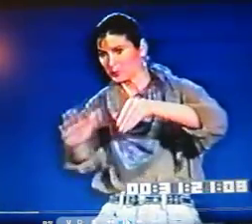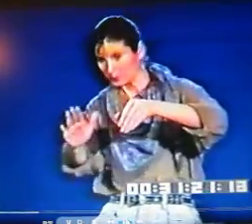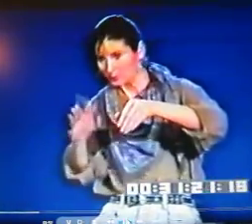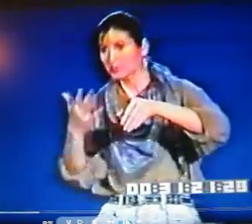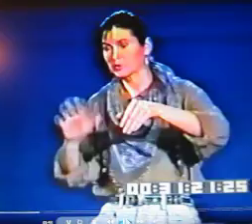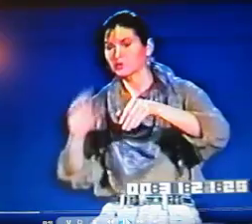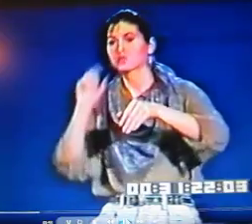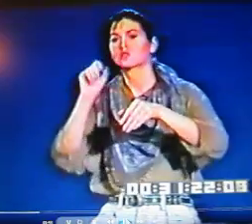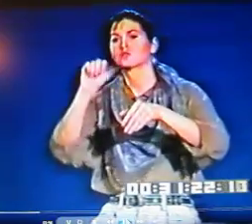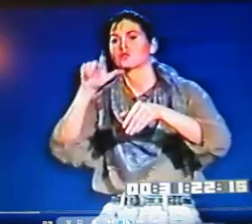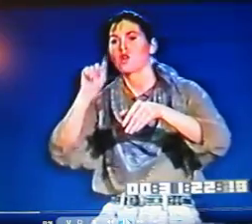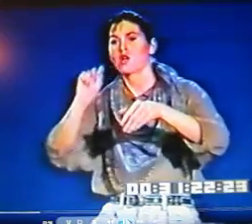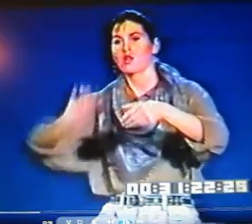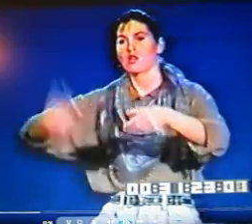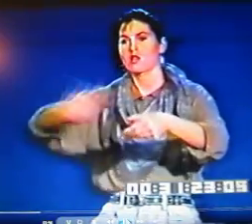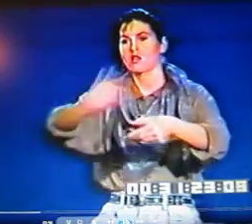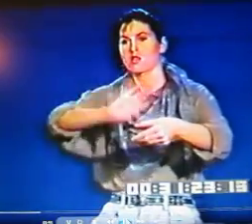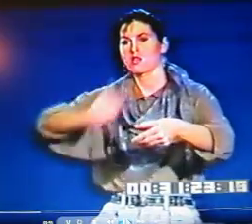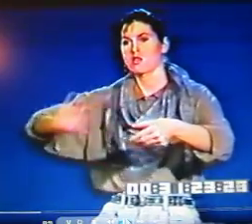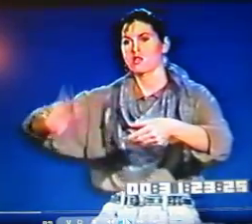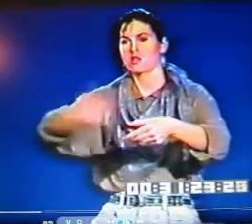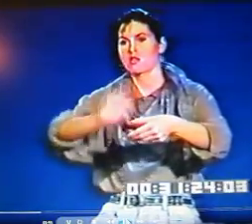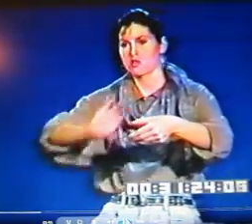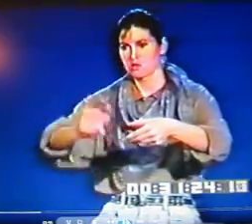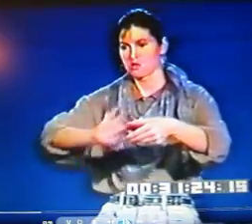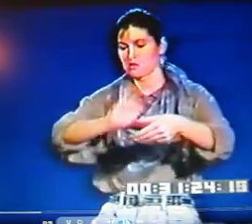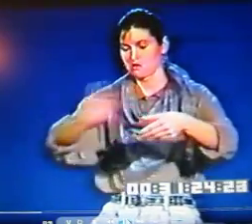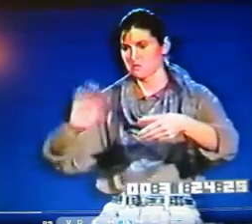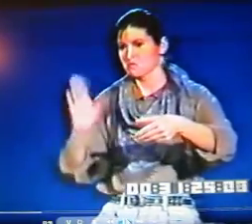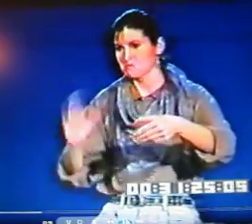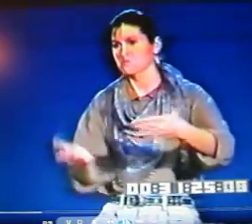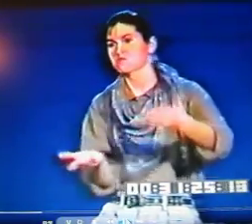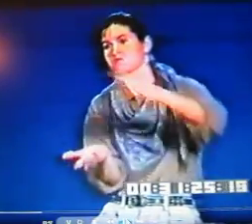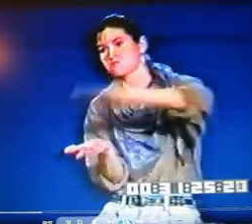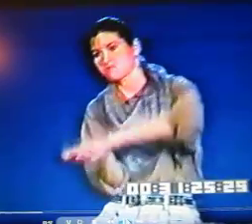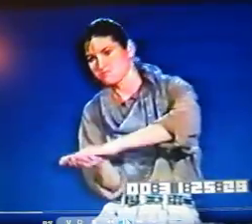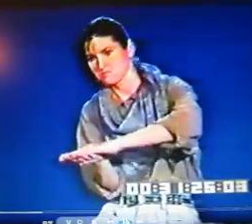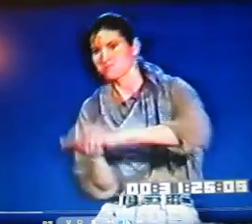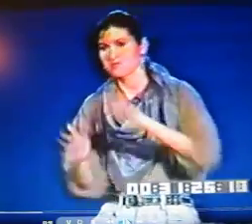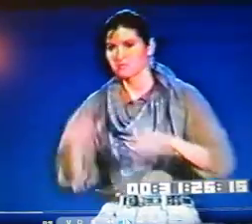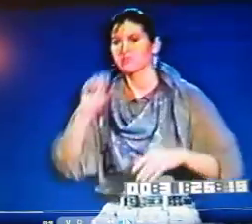Once the fish is all cleaned out, we'll sprinkle some salt inside and close it back up.